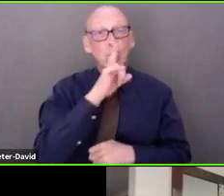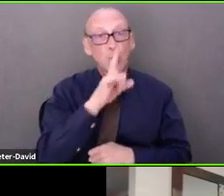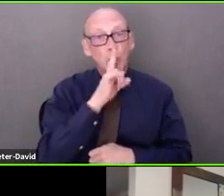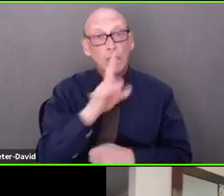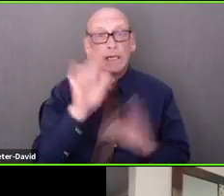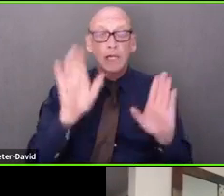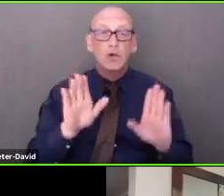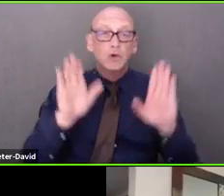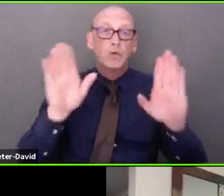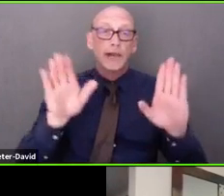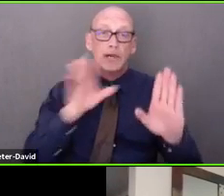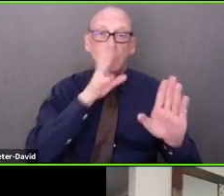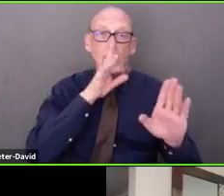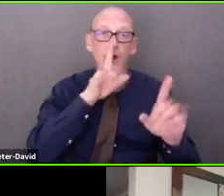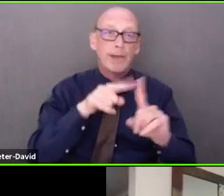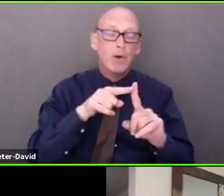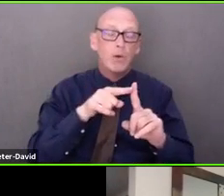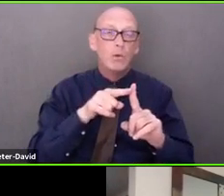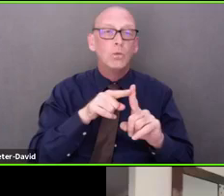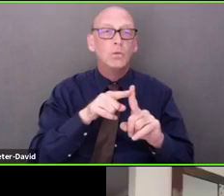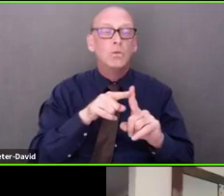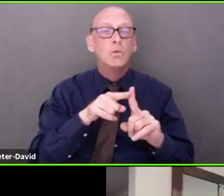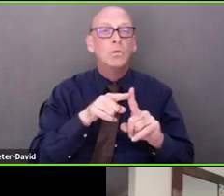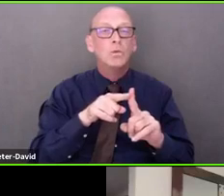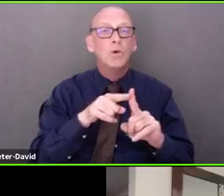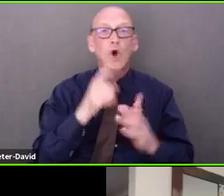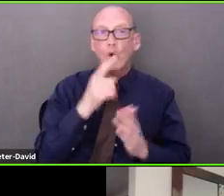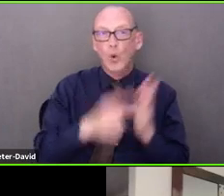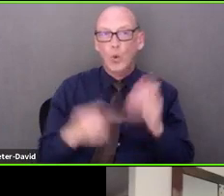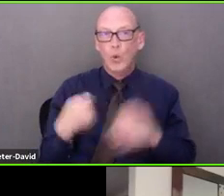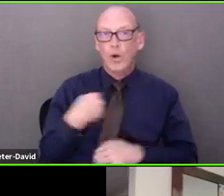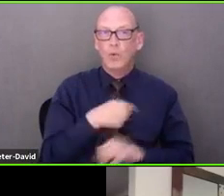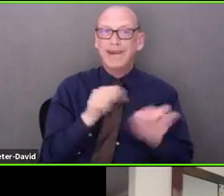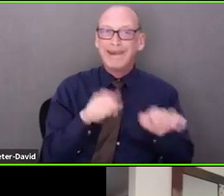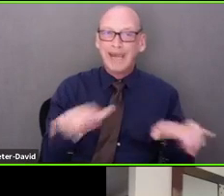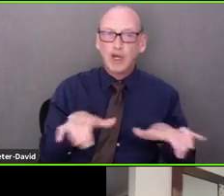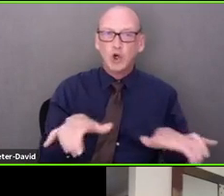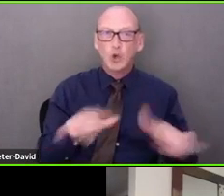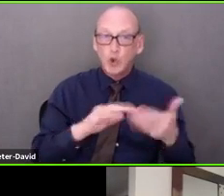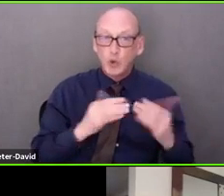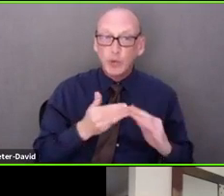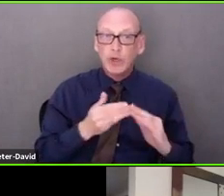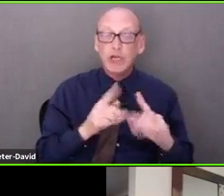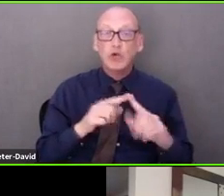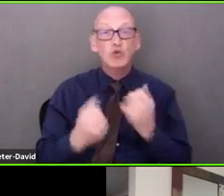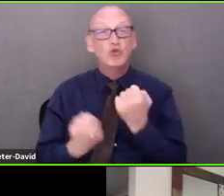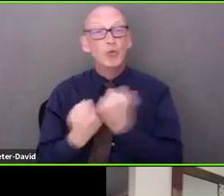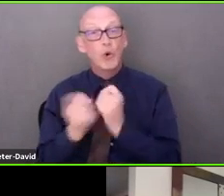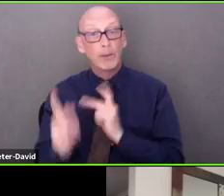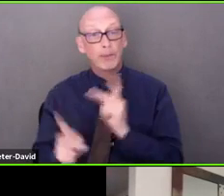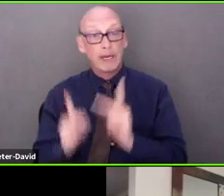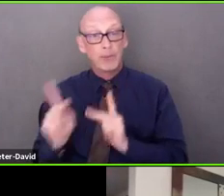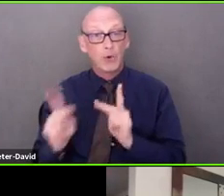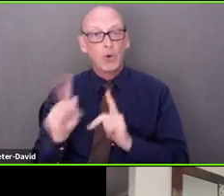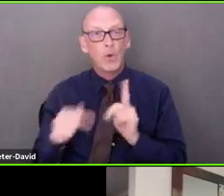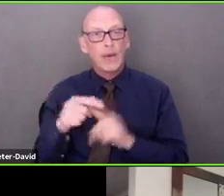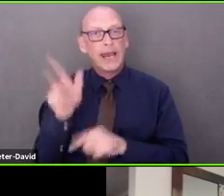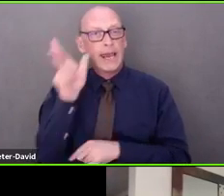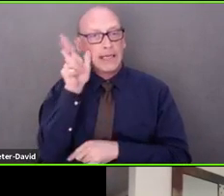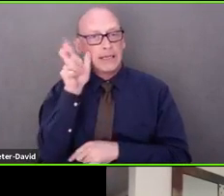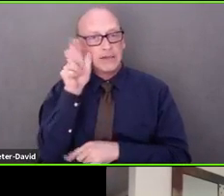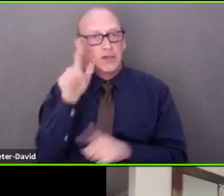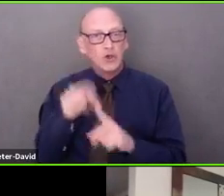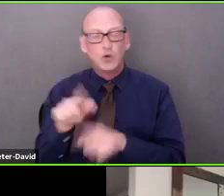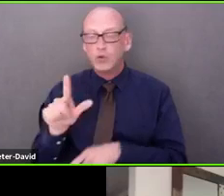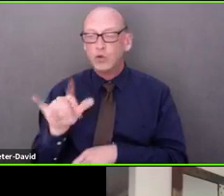great to talk about what we can do as a community to support people. When I listened to Lisa talk about